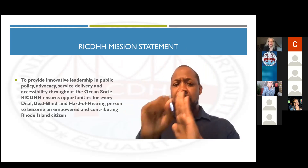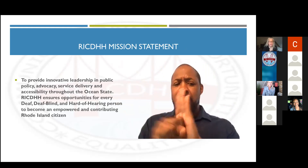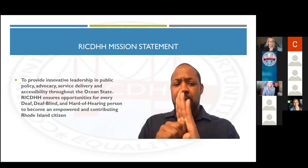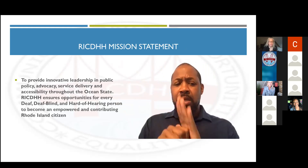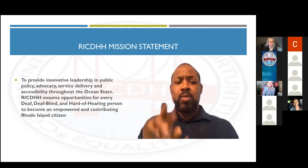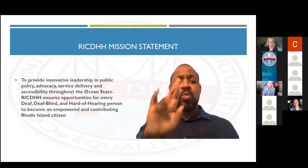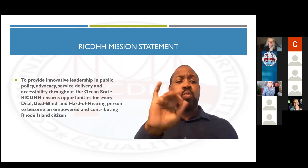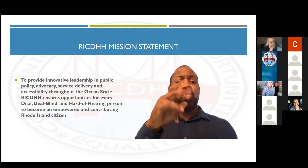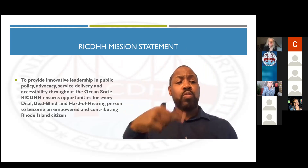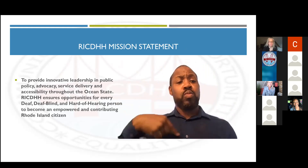the Ocean State.